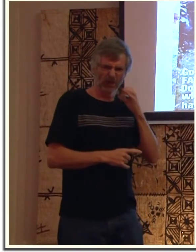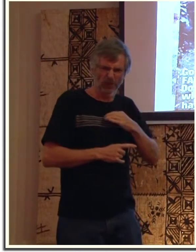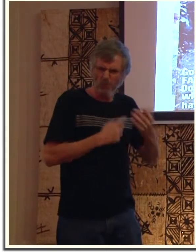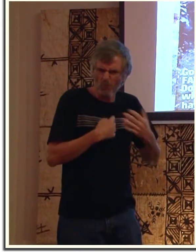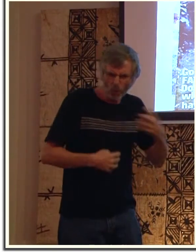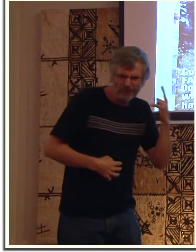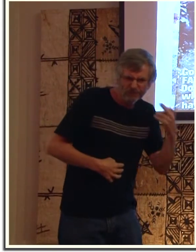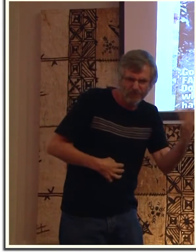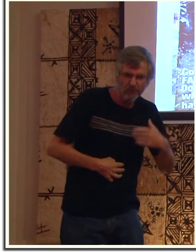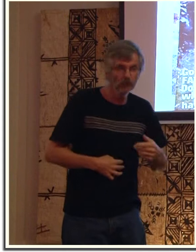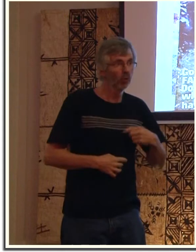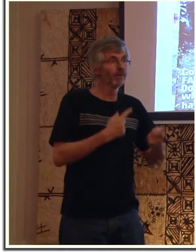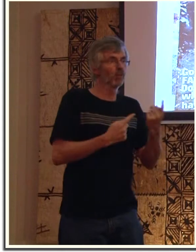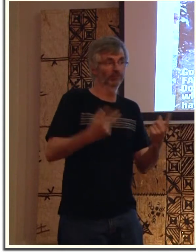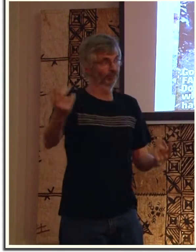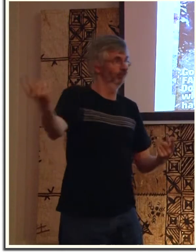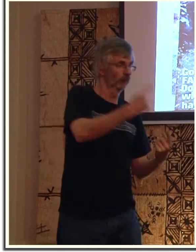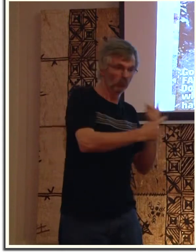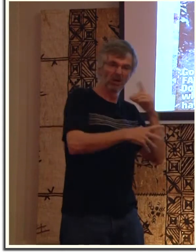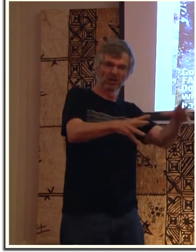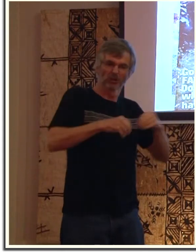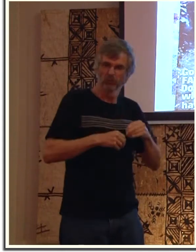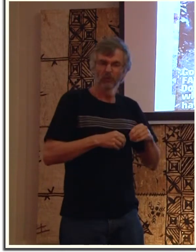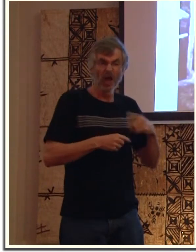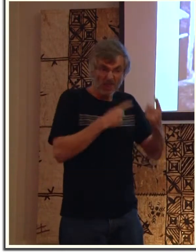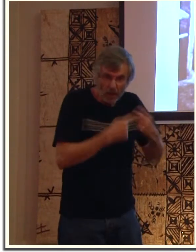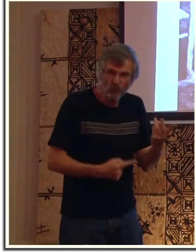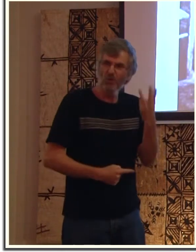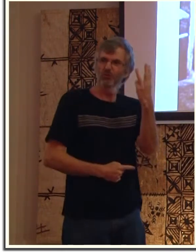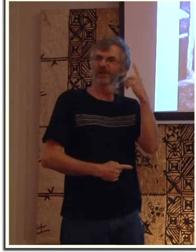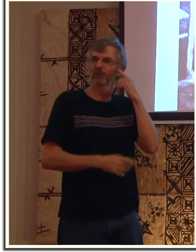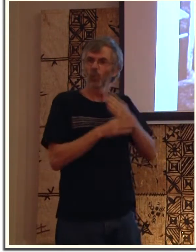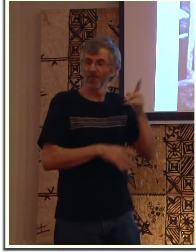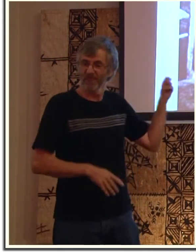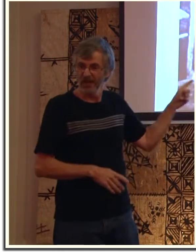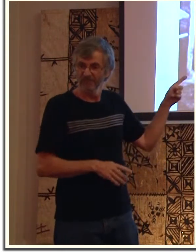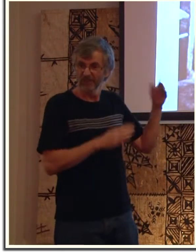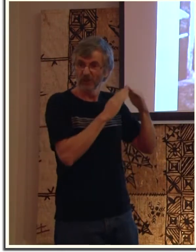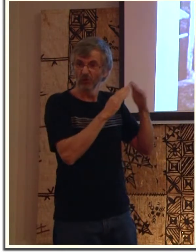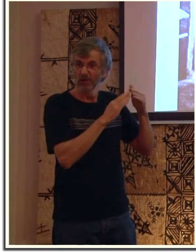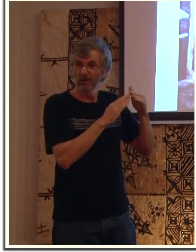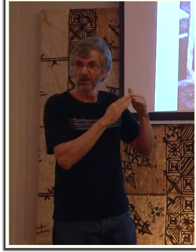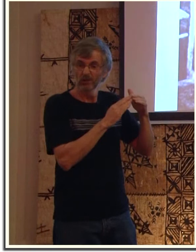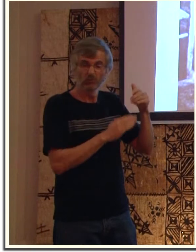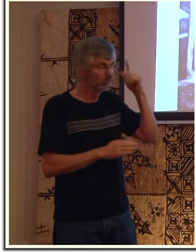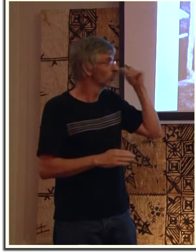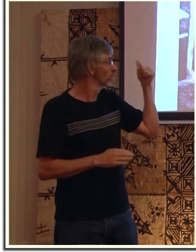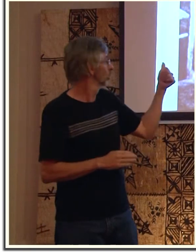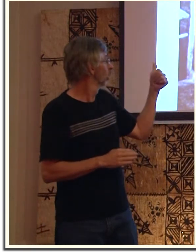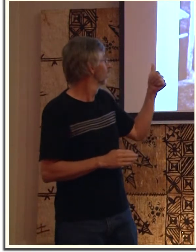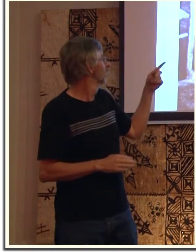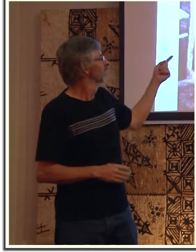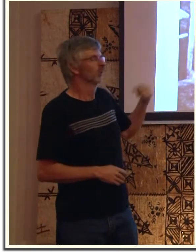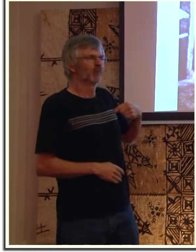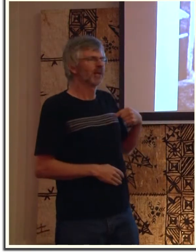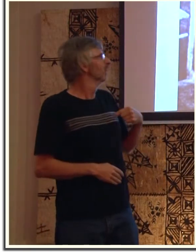like to get a job. And in the end, there were three of us working at his factory. Yeah, he's a really good guy. This is me. I